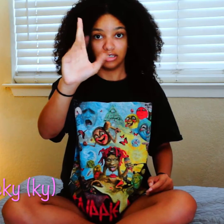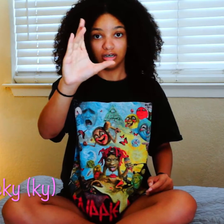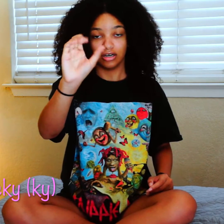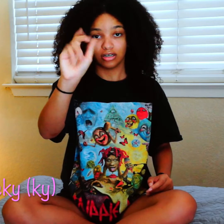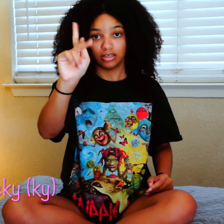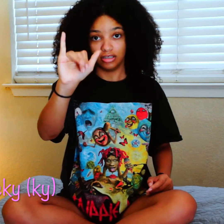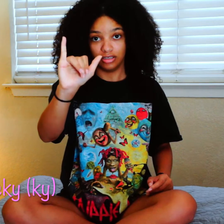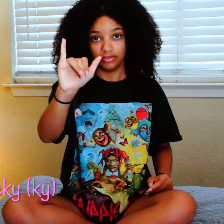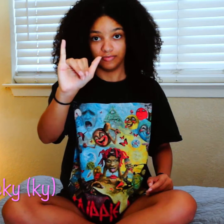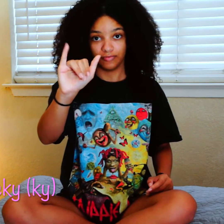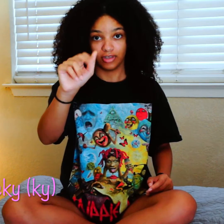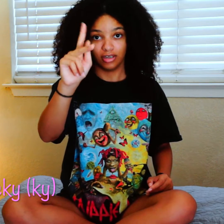Kentucky.